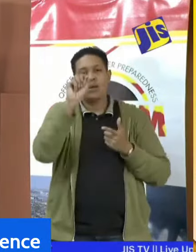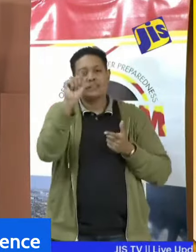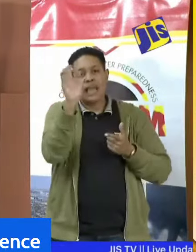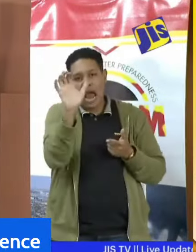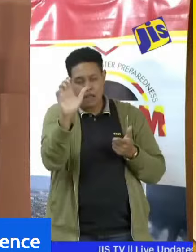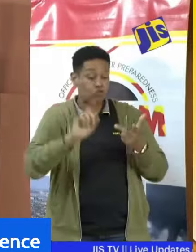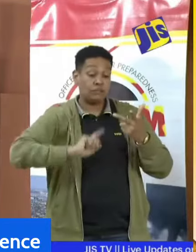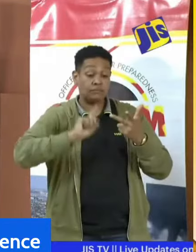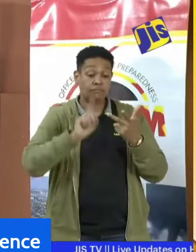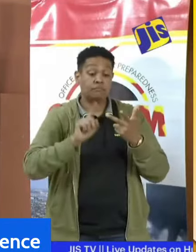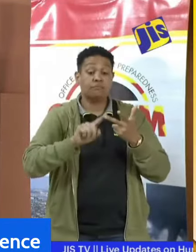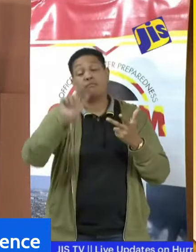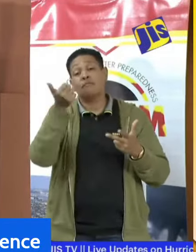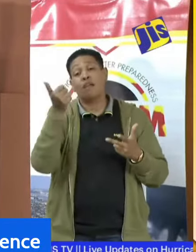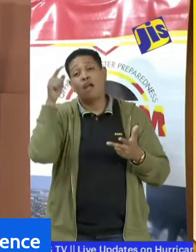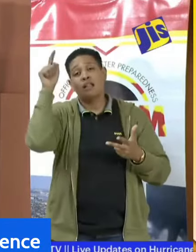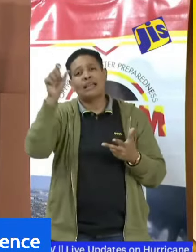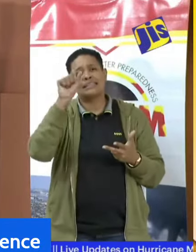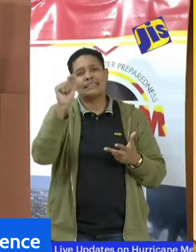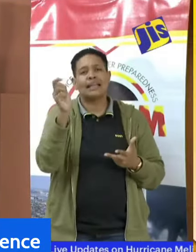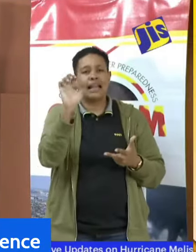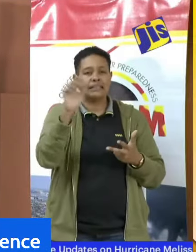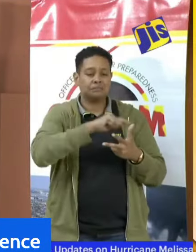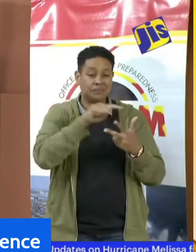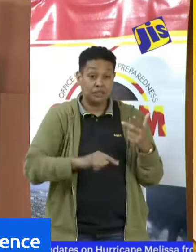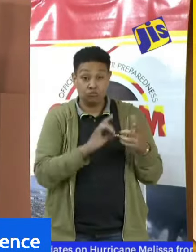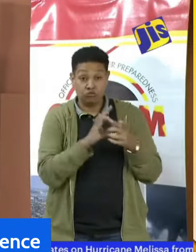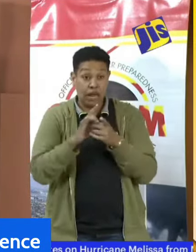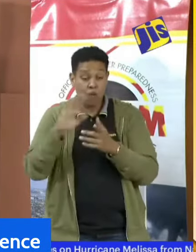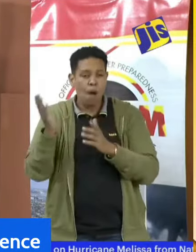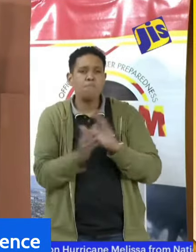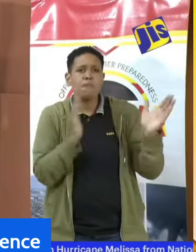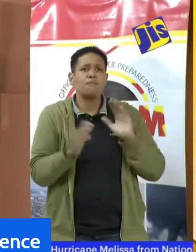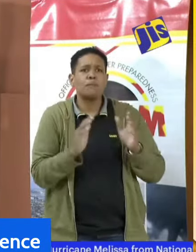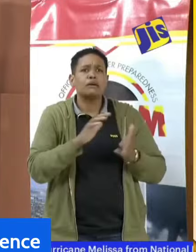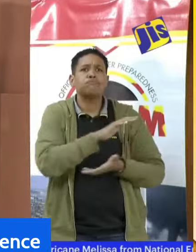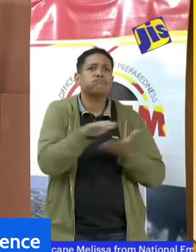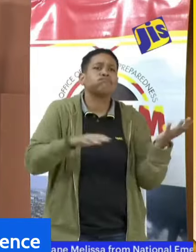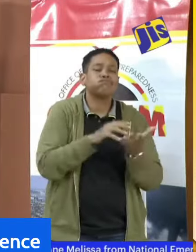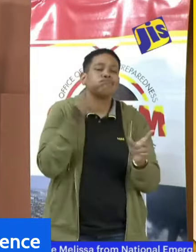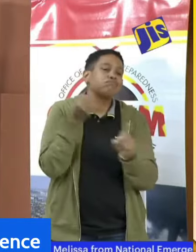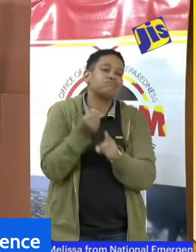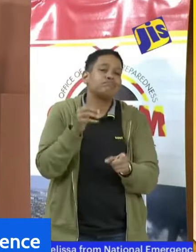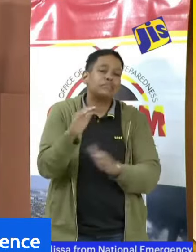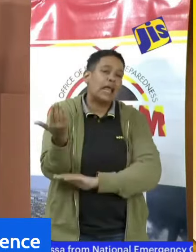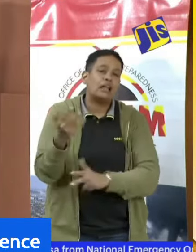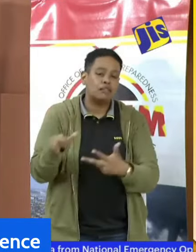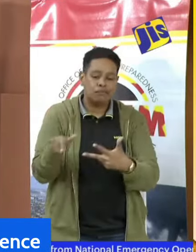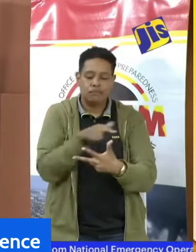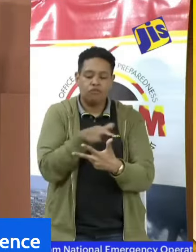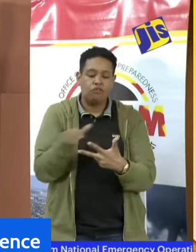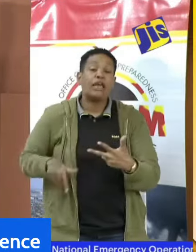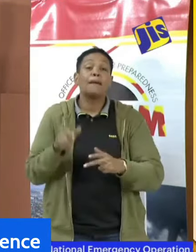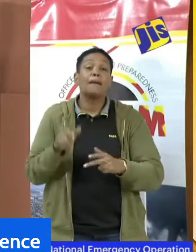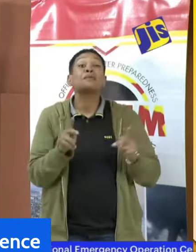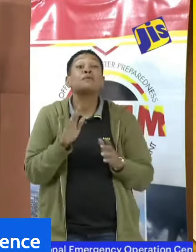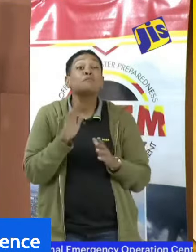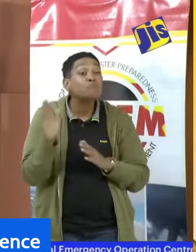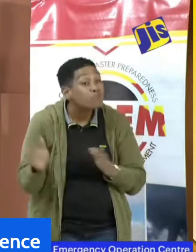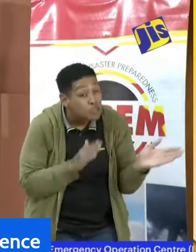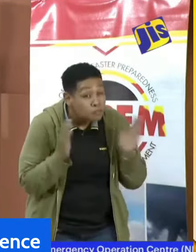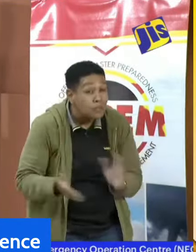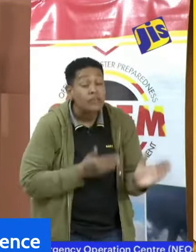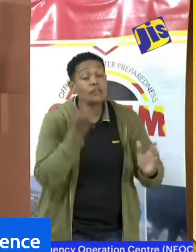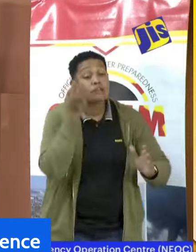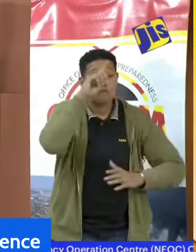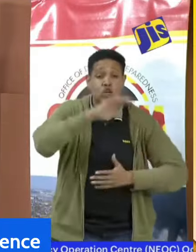Catherine, and the other in St. Elizabeth. And these are due to persons preparing for the